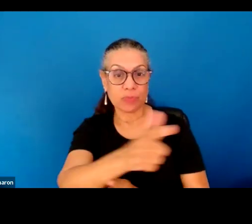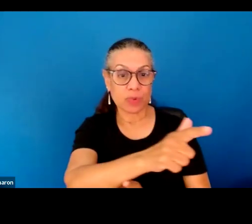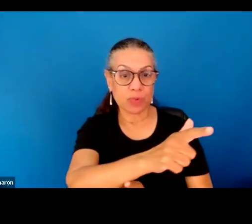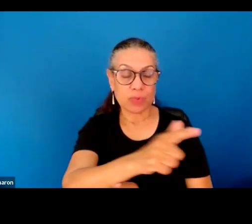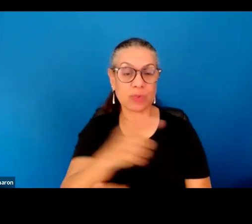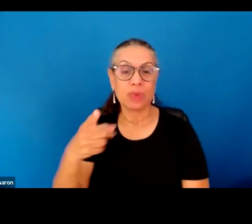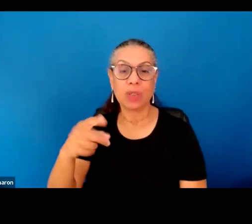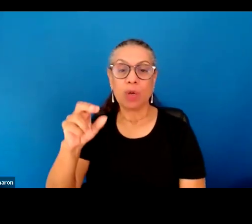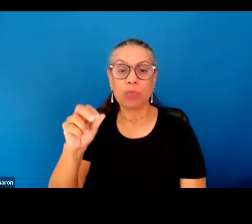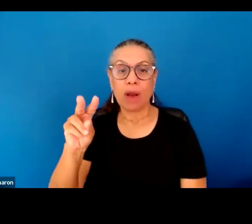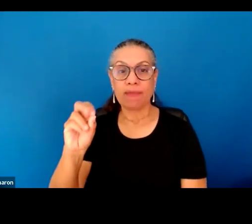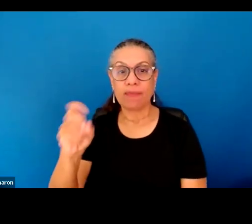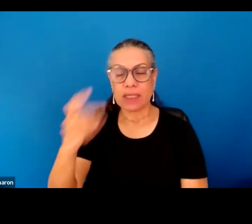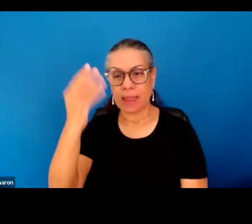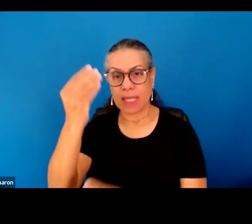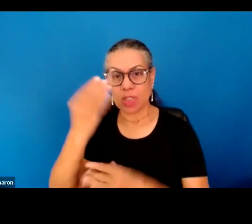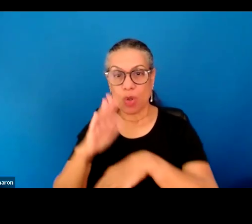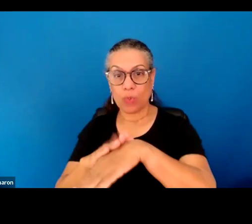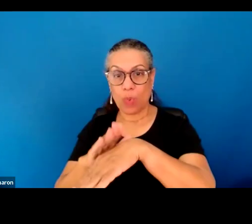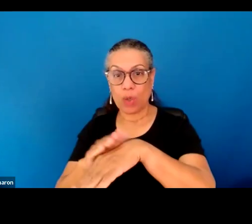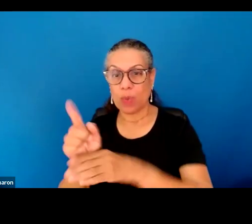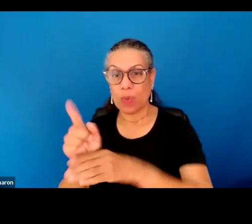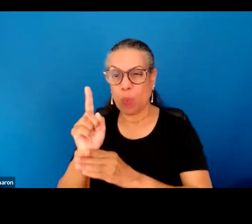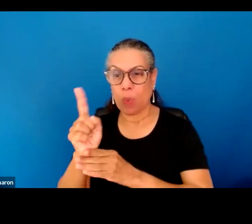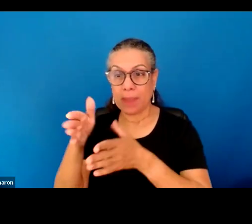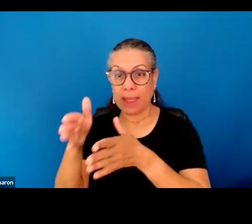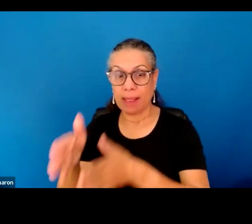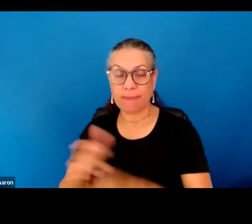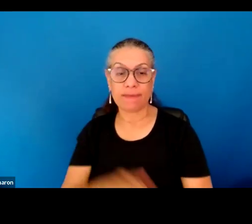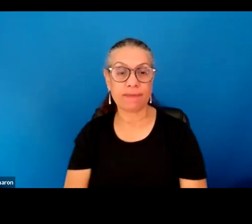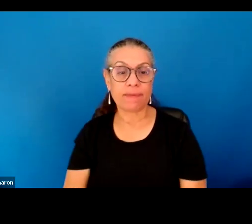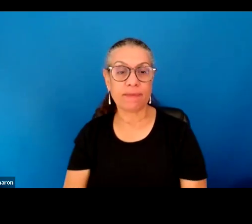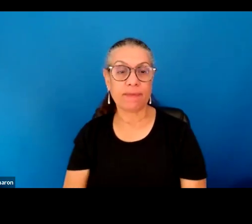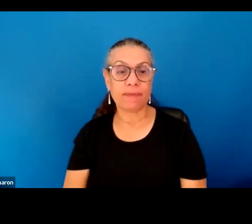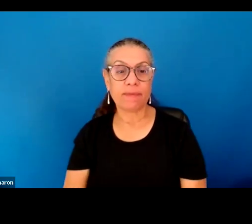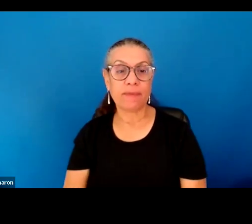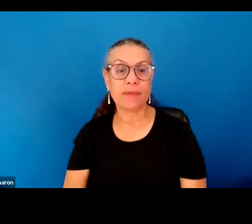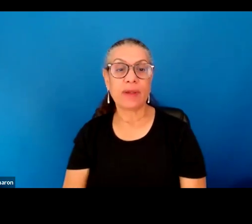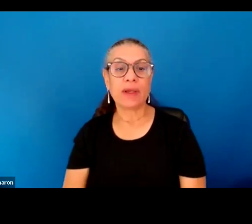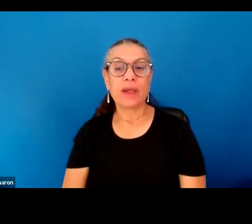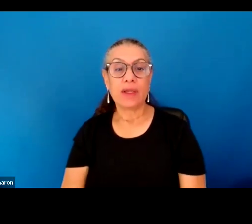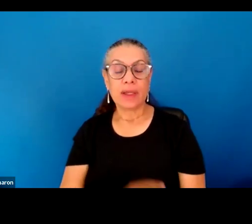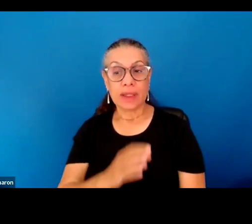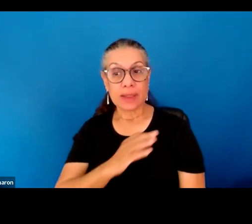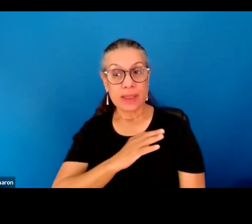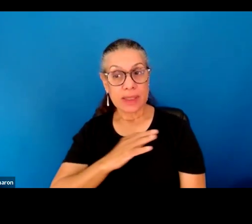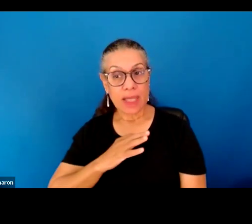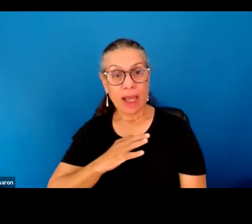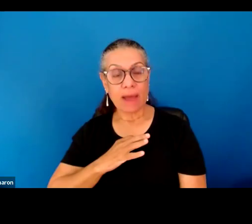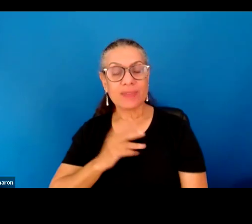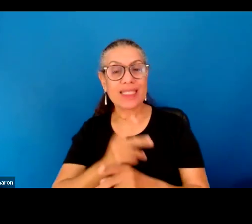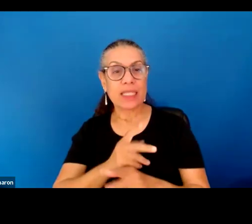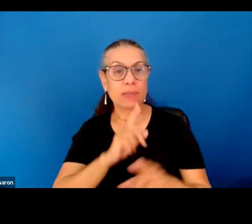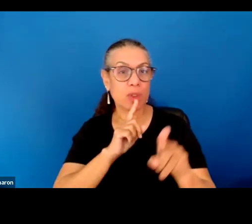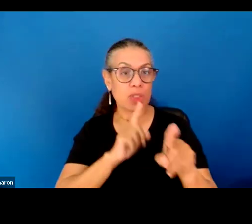Parvex, will you please remind us when we have 1 minute? So please keep your BPS staff, please keep your responses